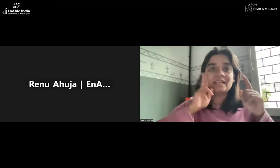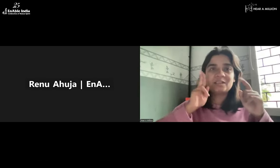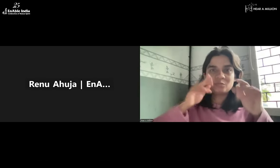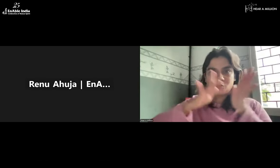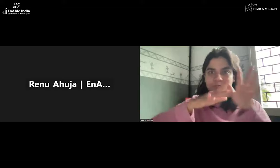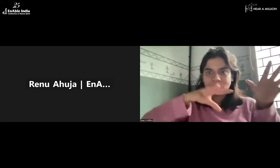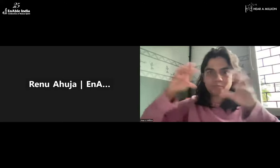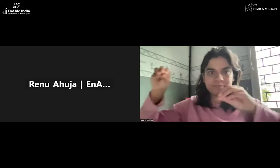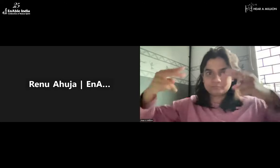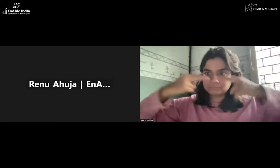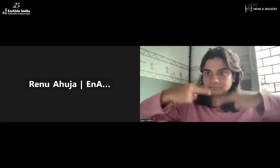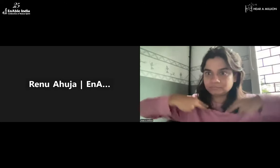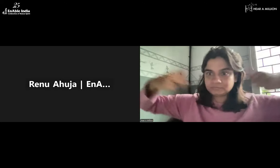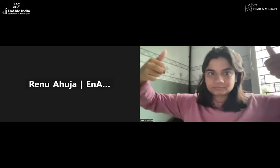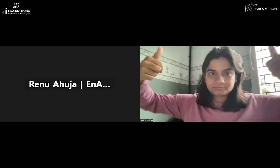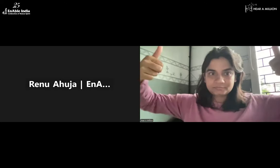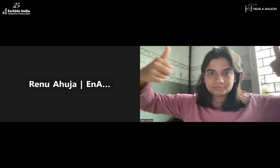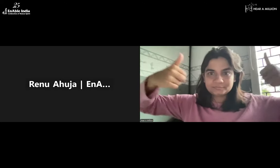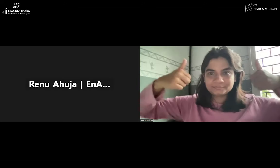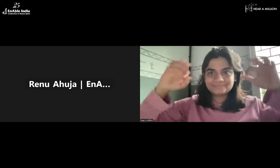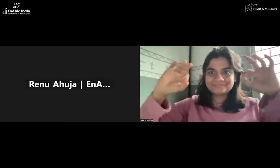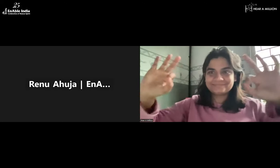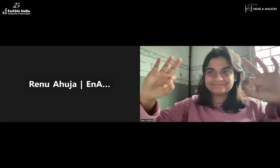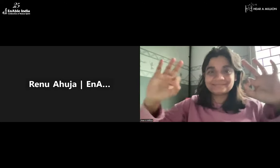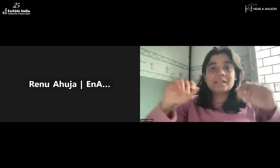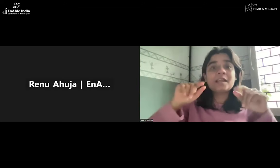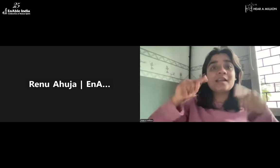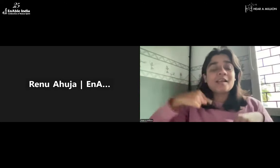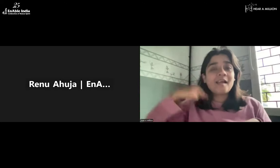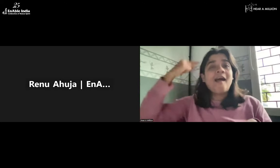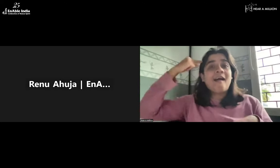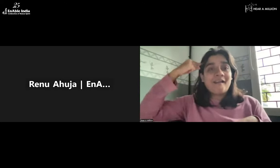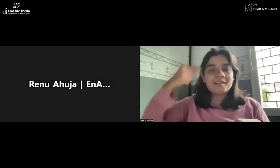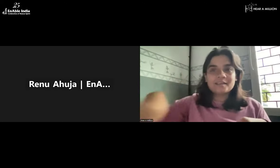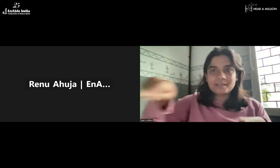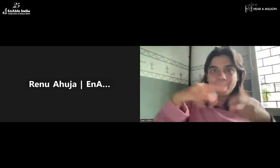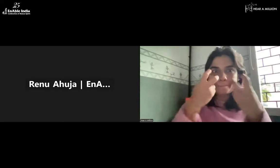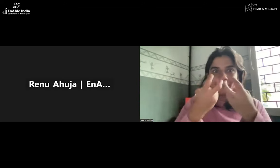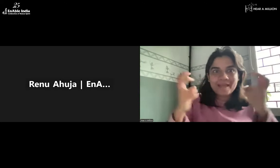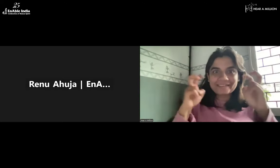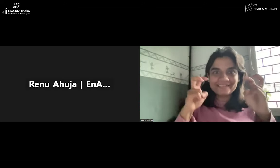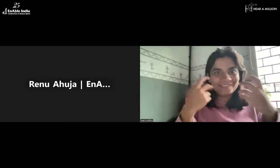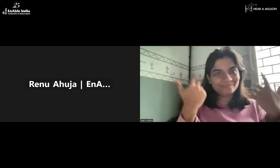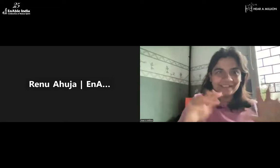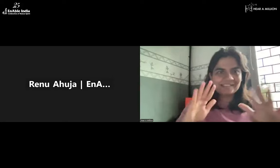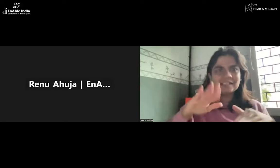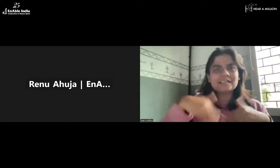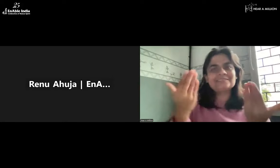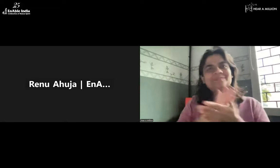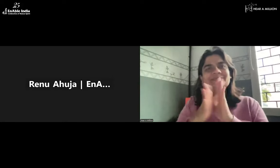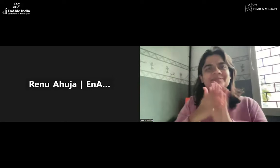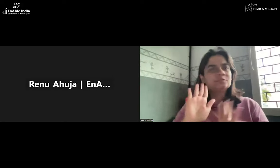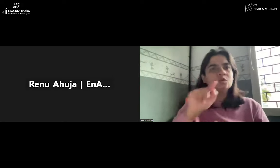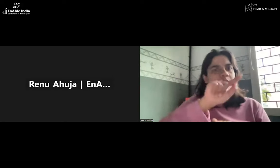Now is it better? I hope you can see me clearly. Did you see me signing the second question? Yeah, I